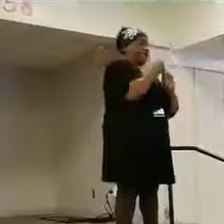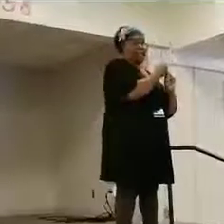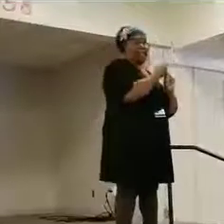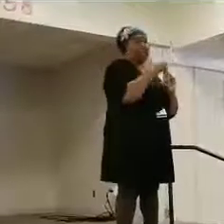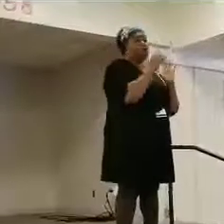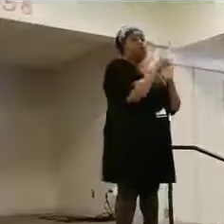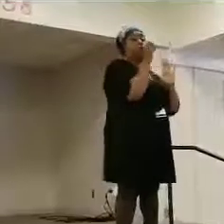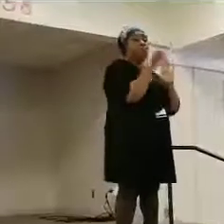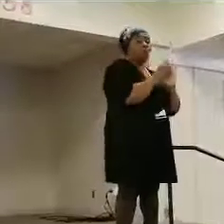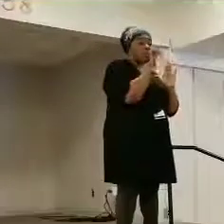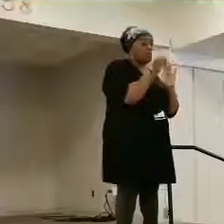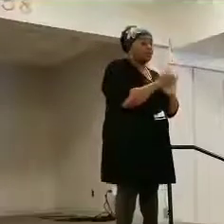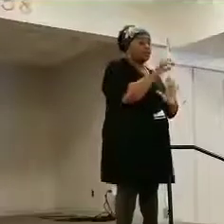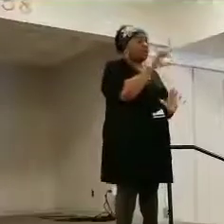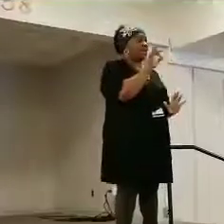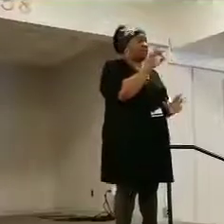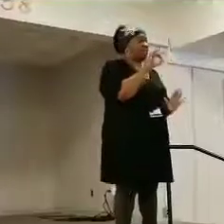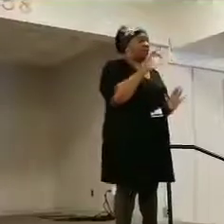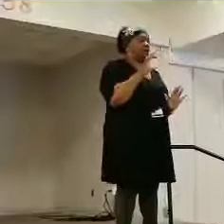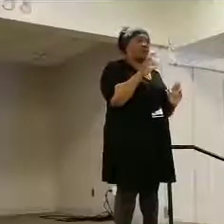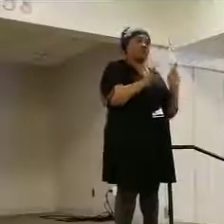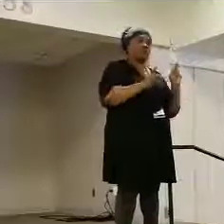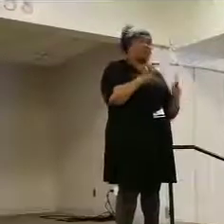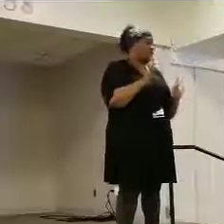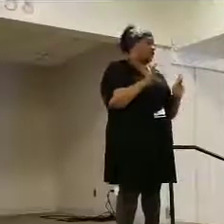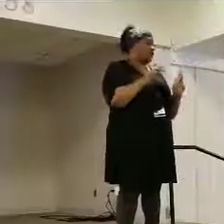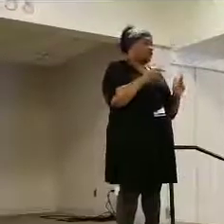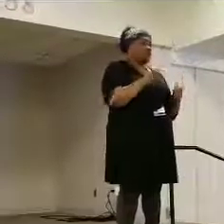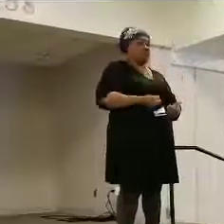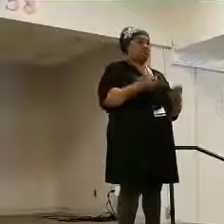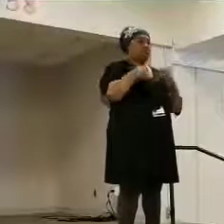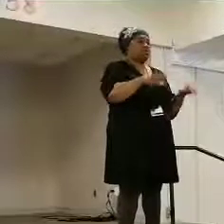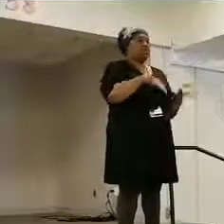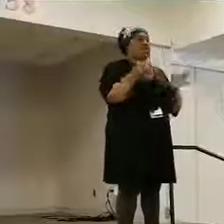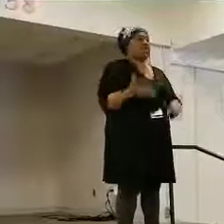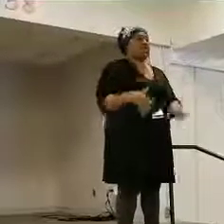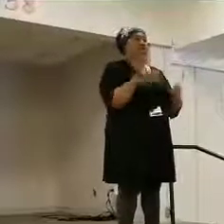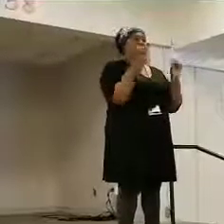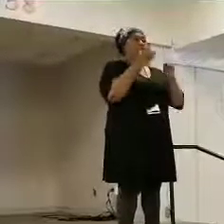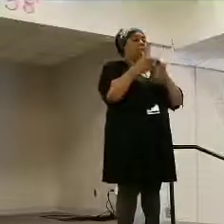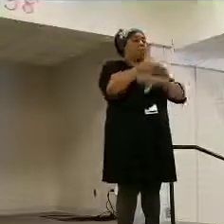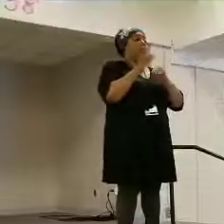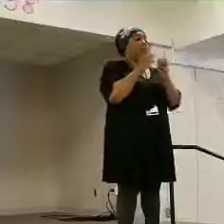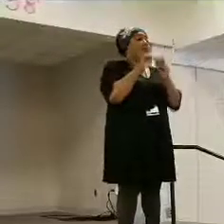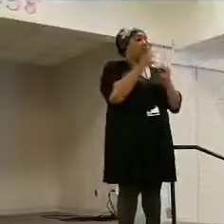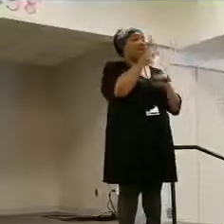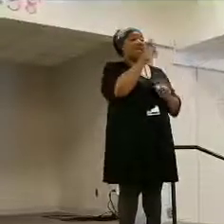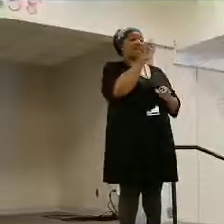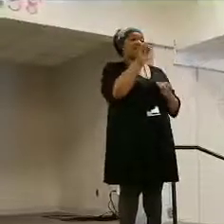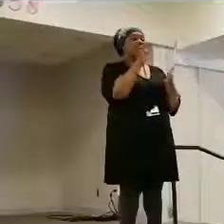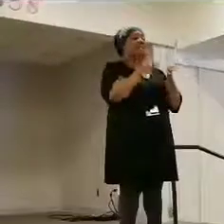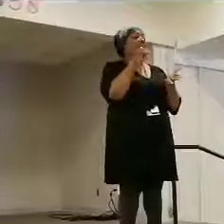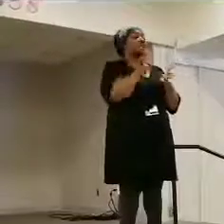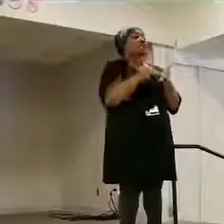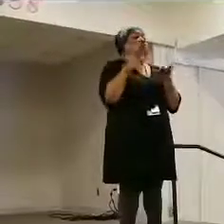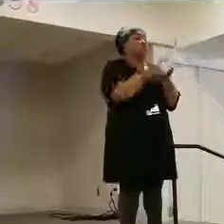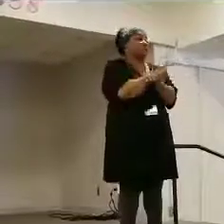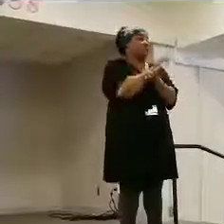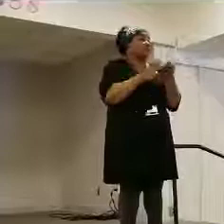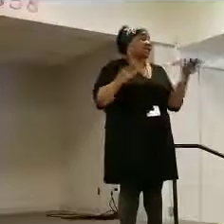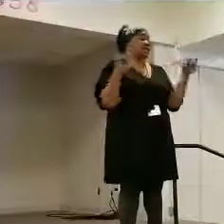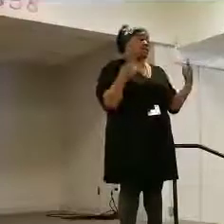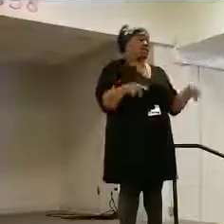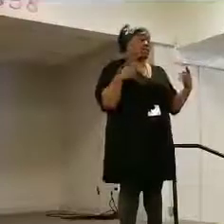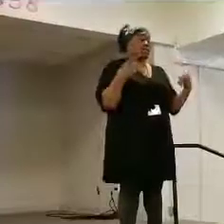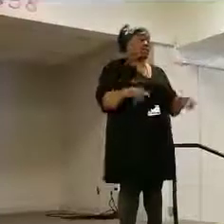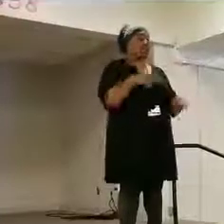1,800 people's lives were lost and over $80 million in damage was reported because the levees built